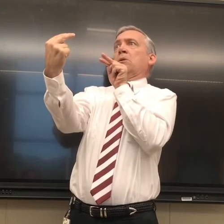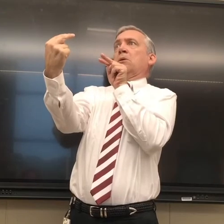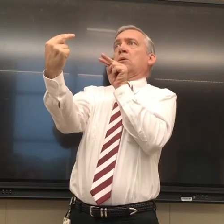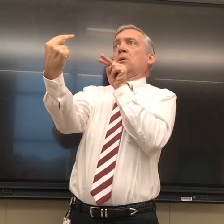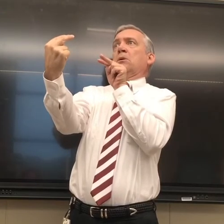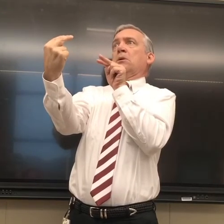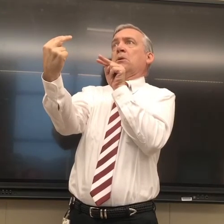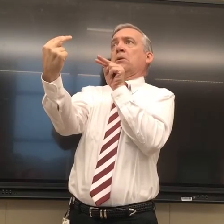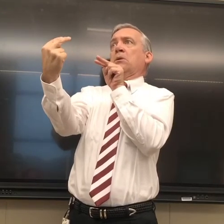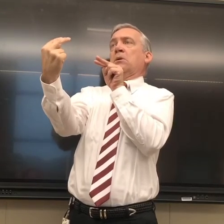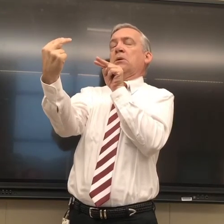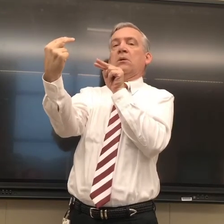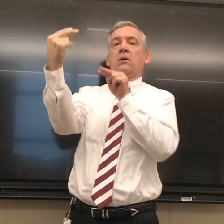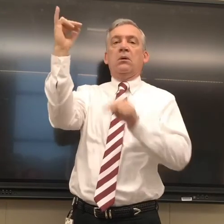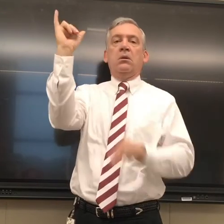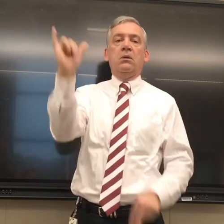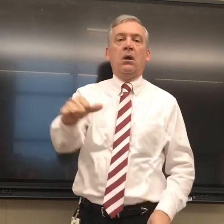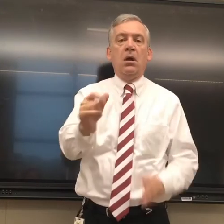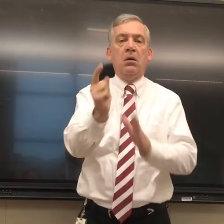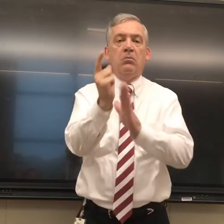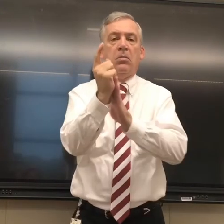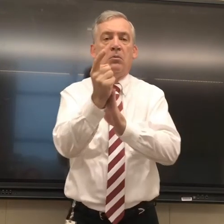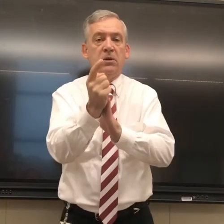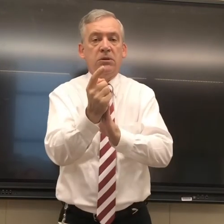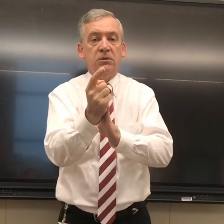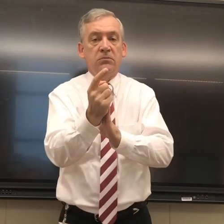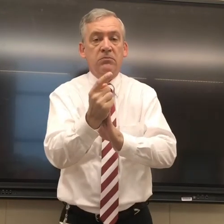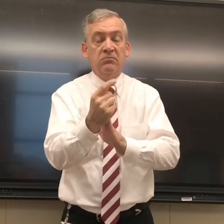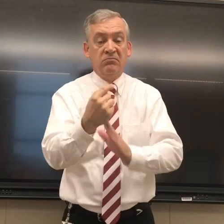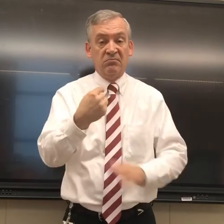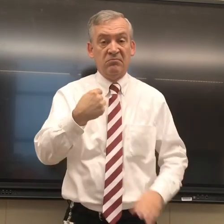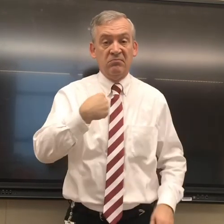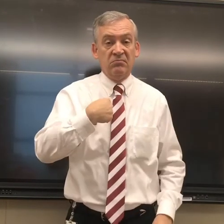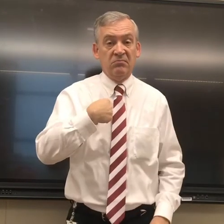And that was the moment when childhood faded and womanhood began.